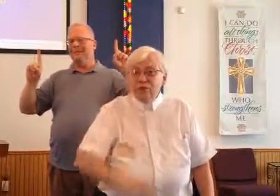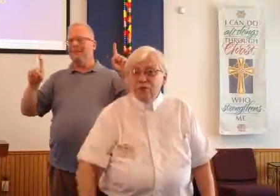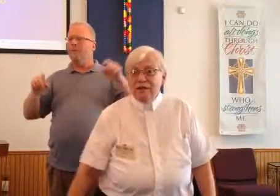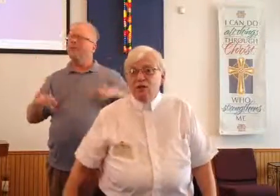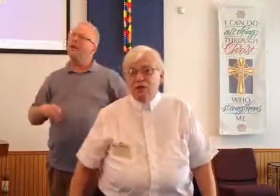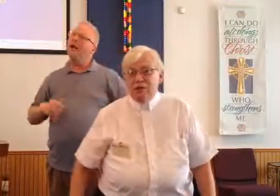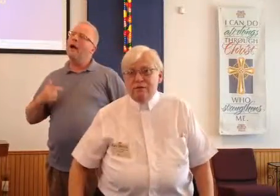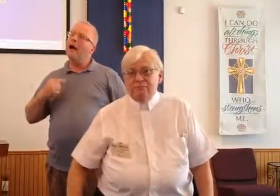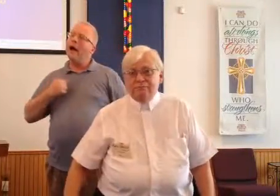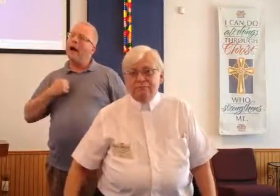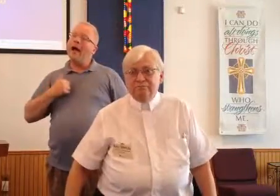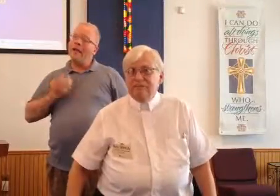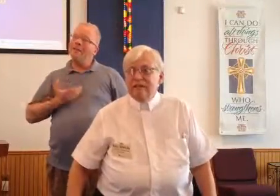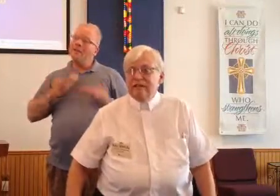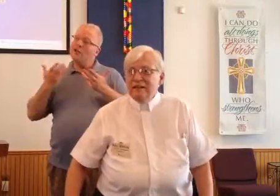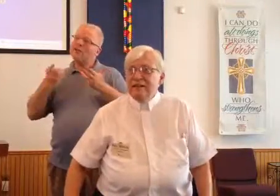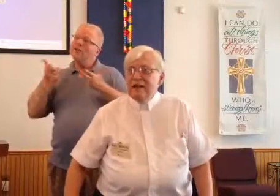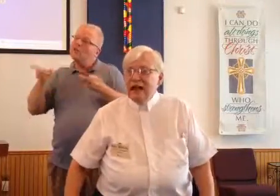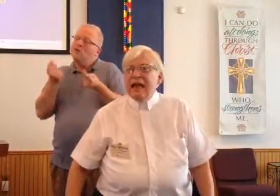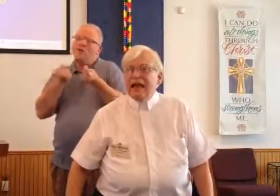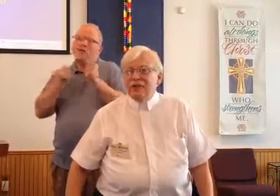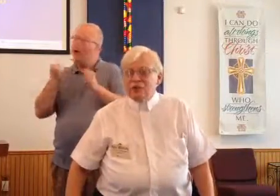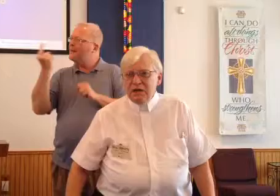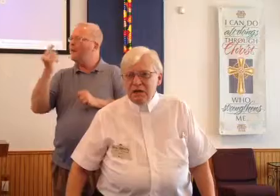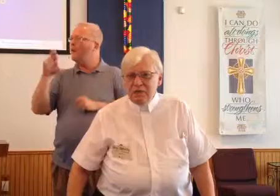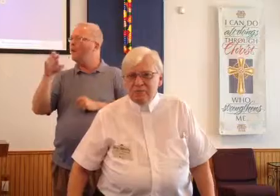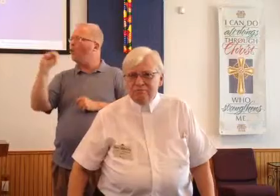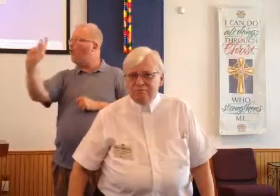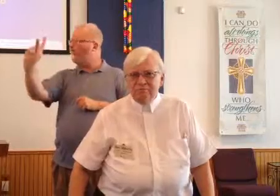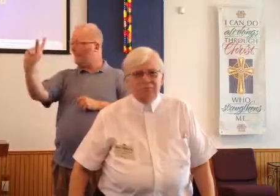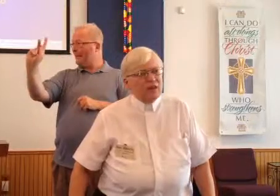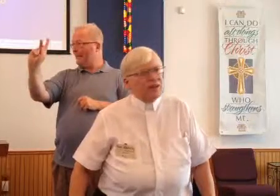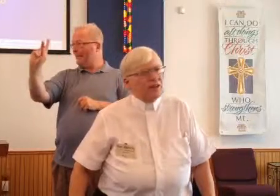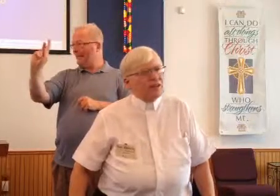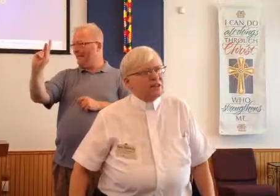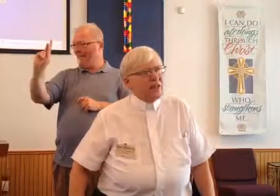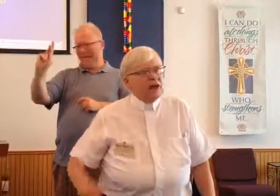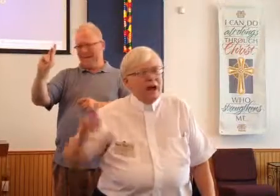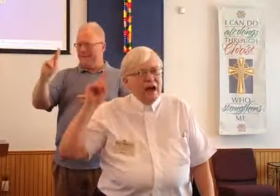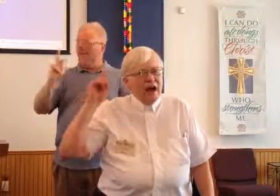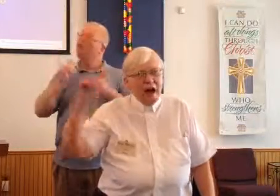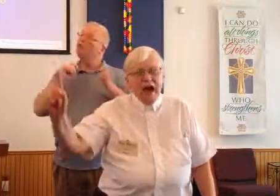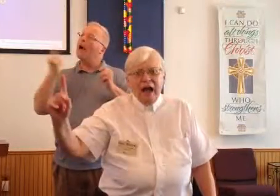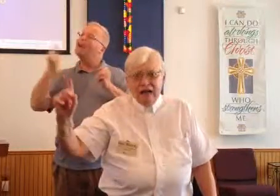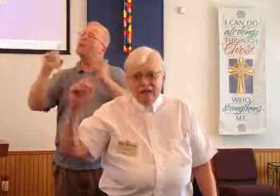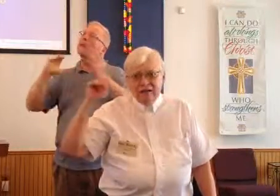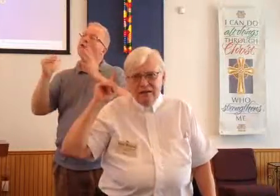Find yourself a red cord and hang it out your window and say,